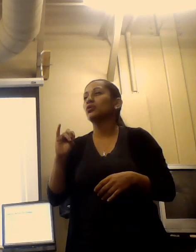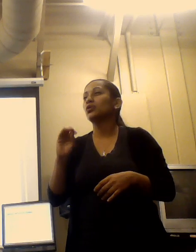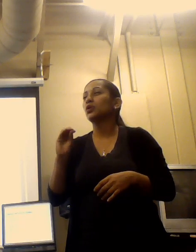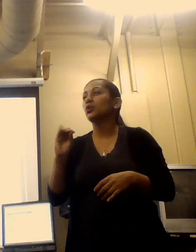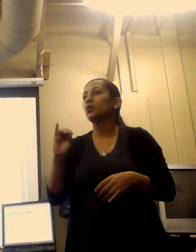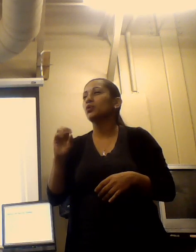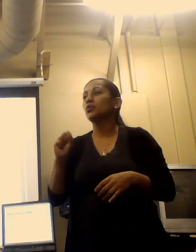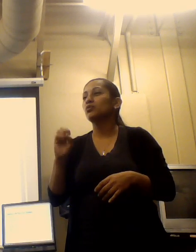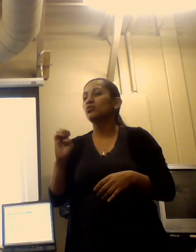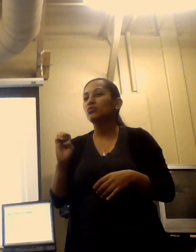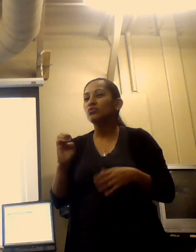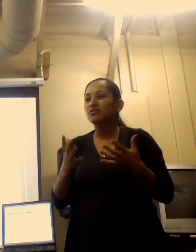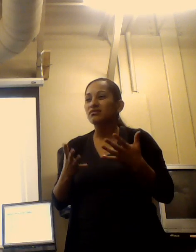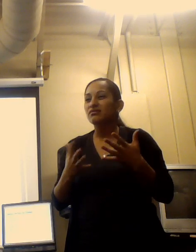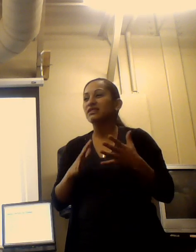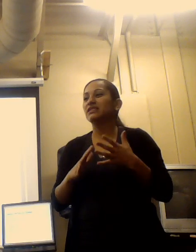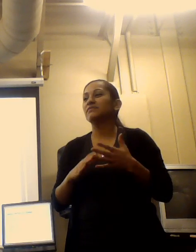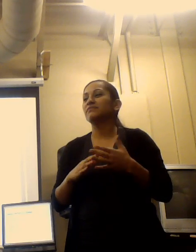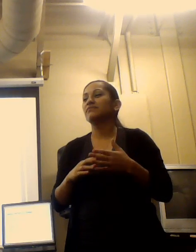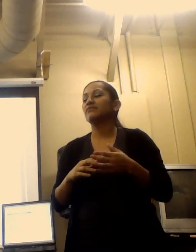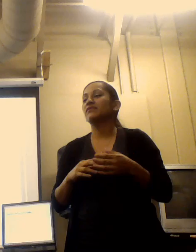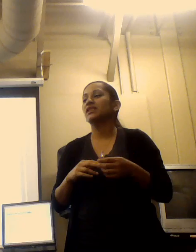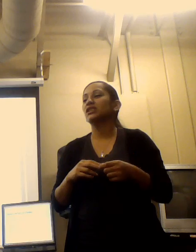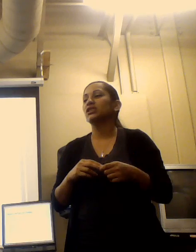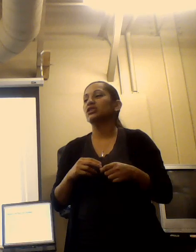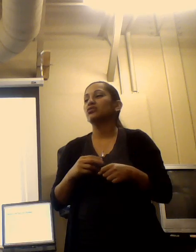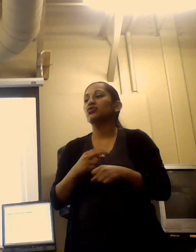purple and blue icky specks, and it's not pretty.